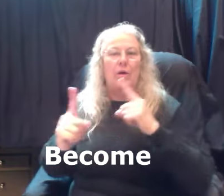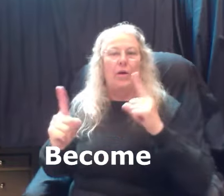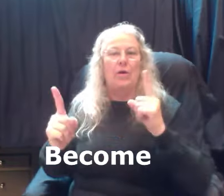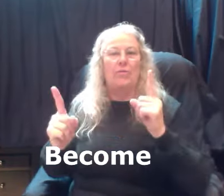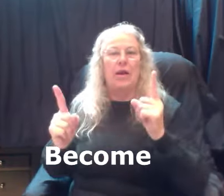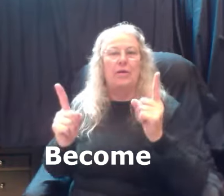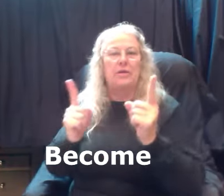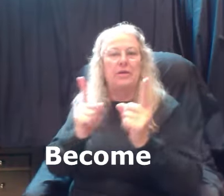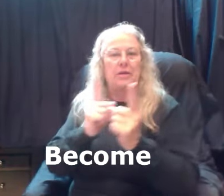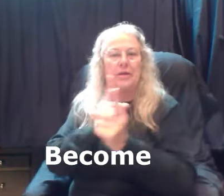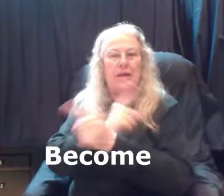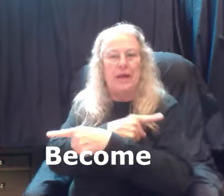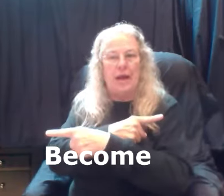Around and out.